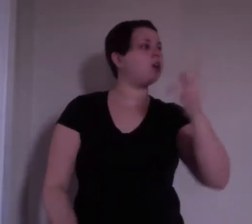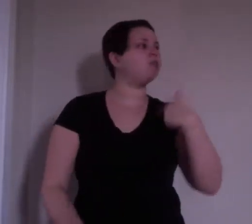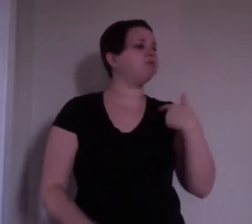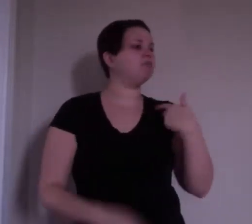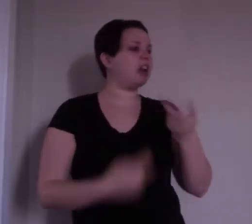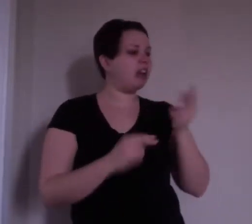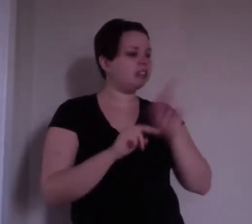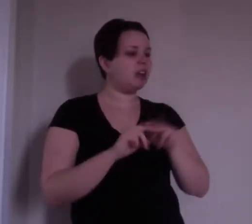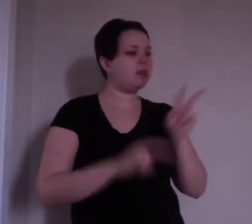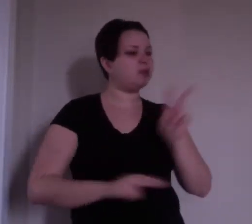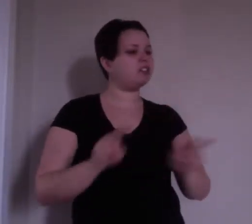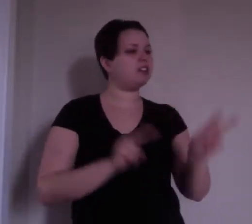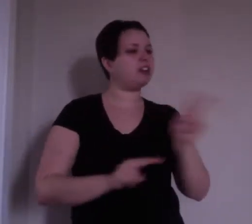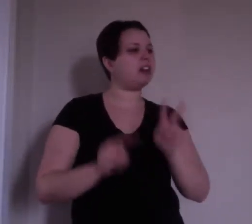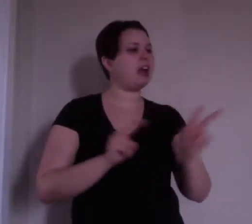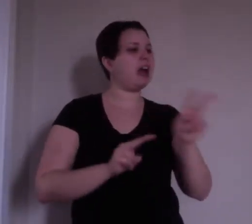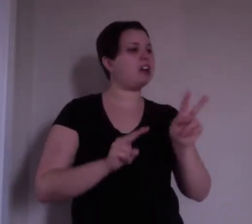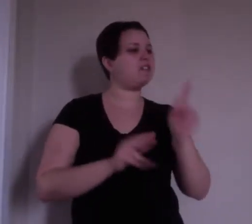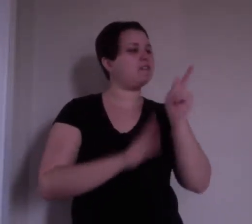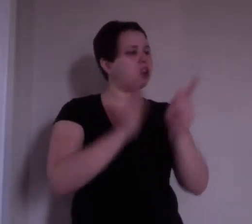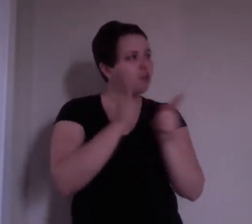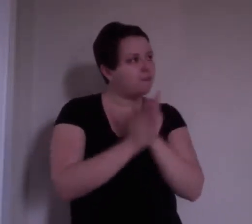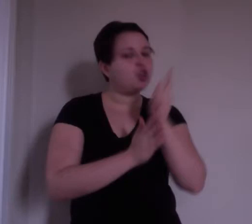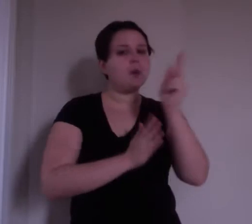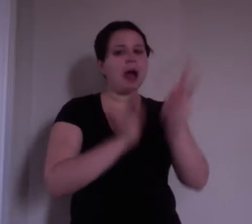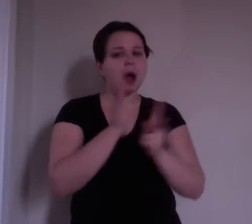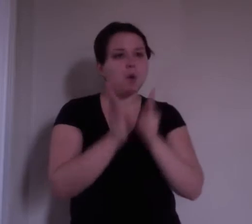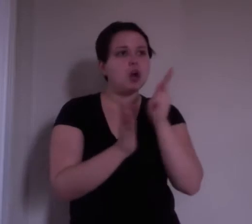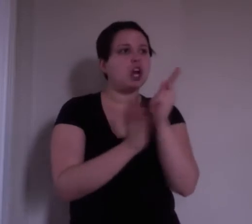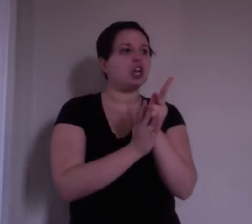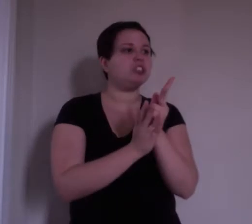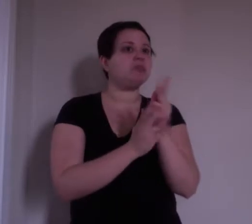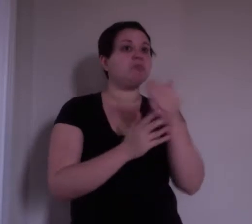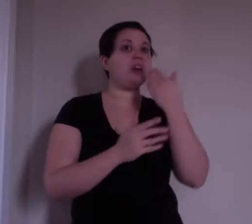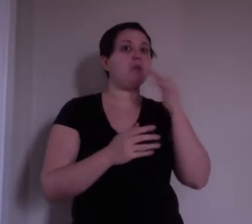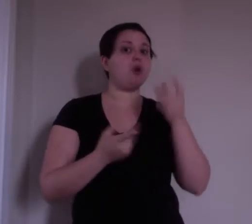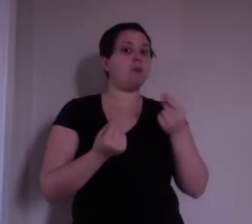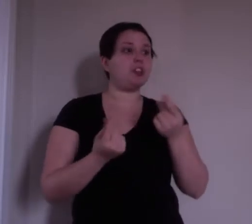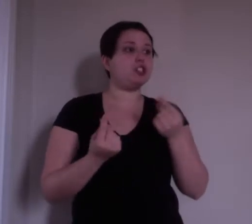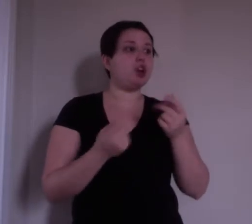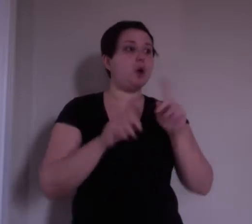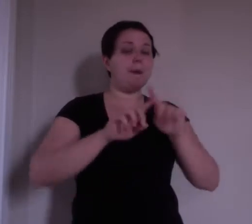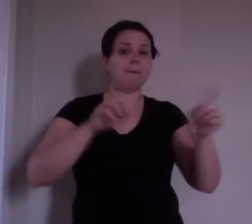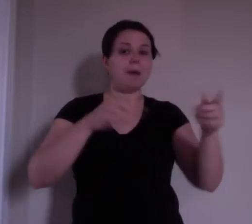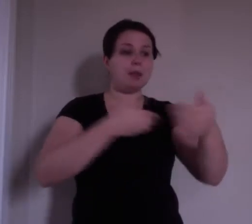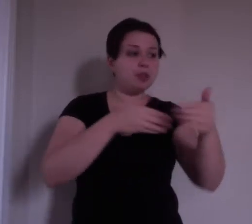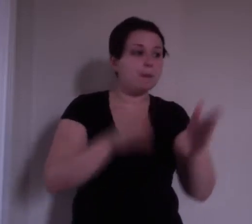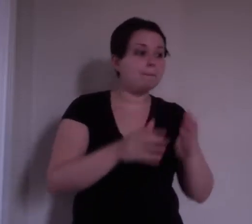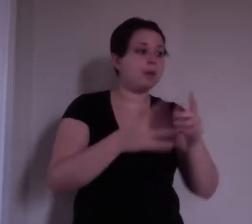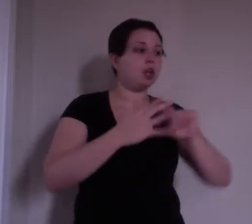to do. And all of a sudden the box started to move and the flaps on the top of the box